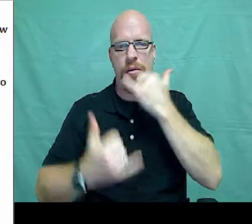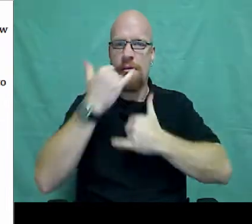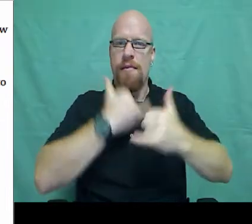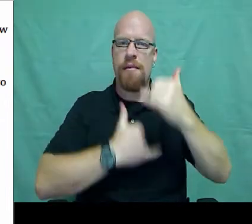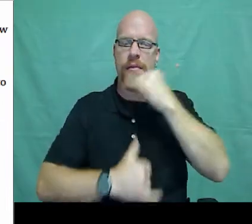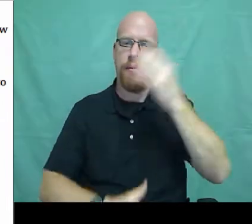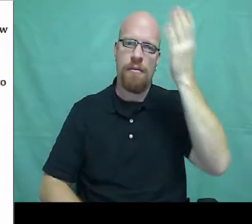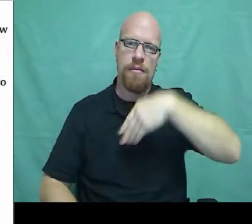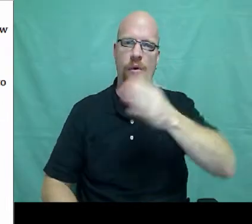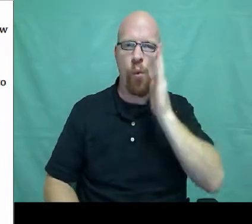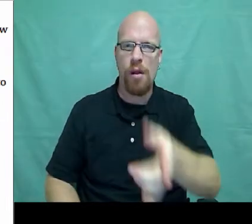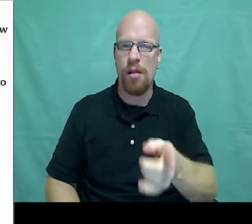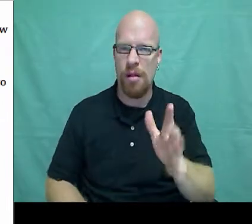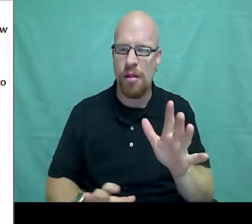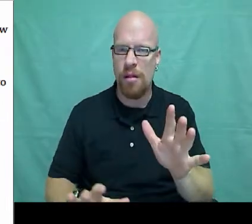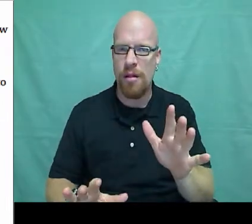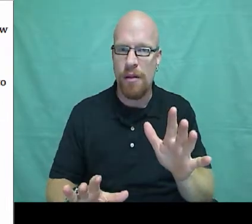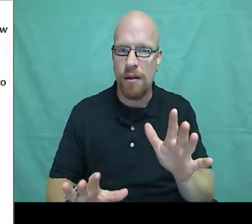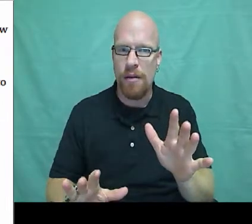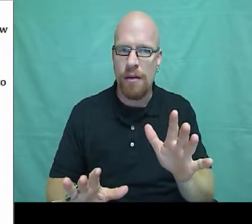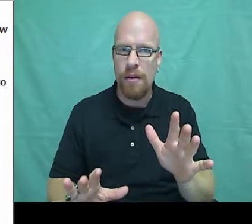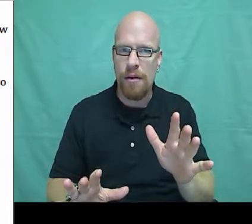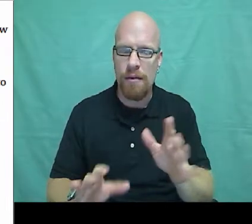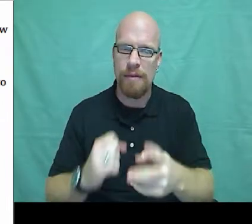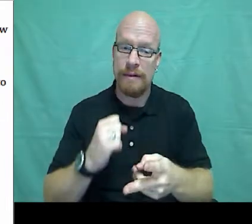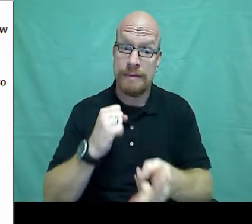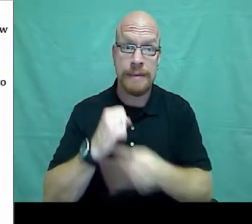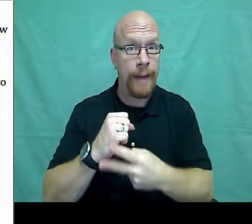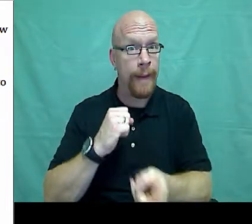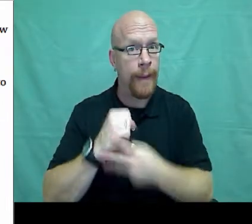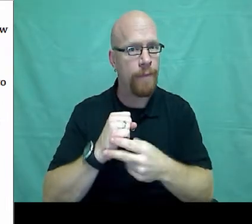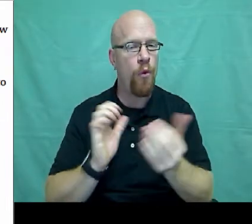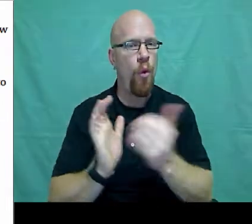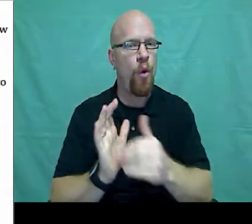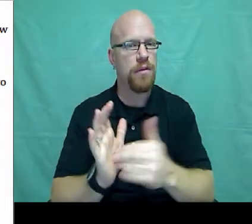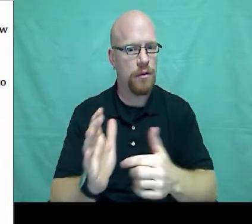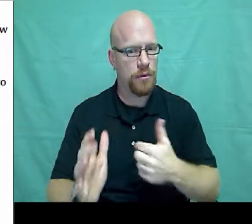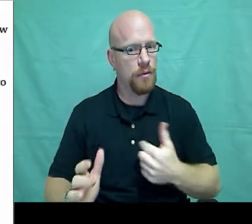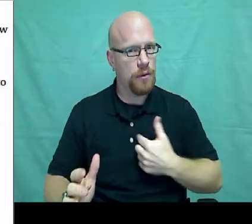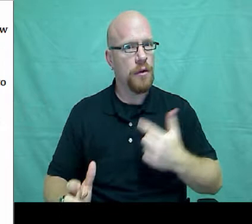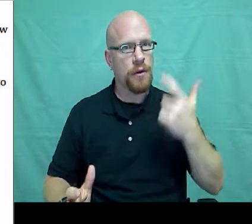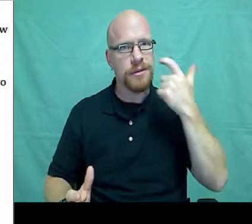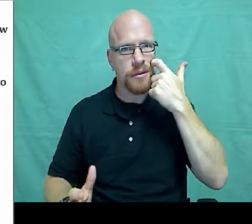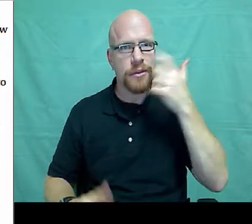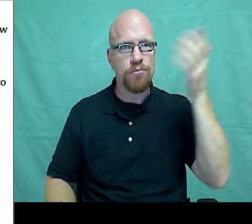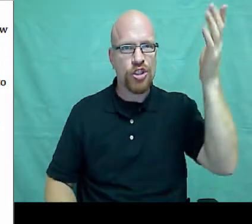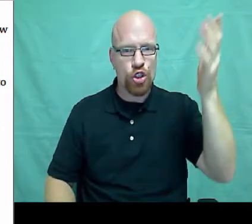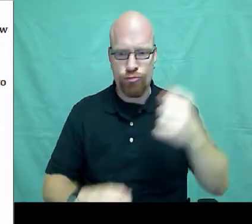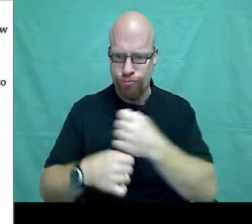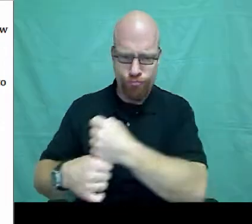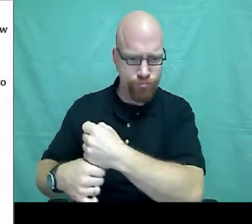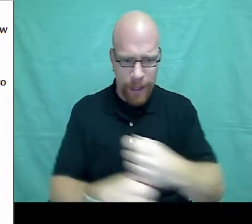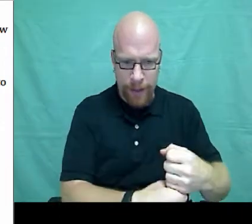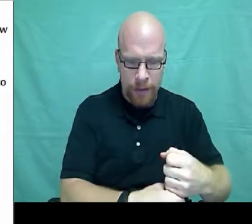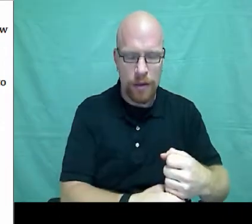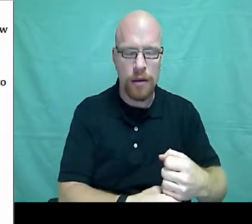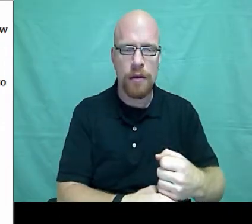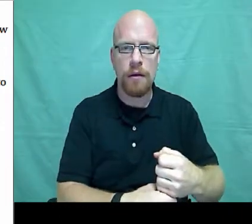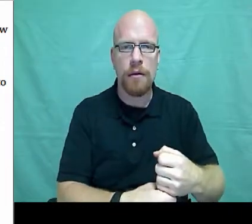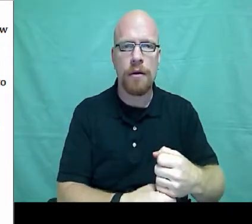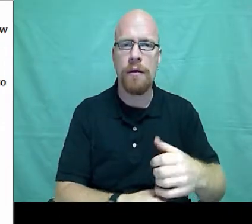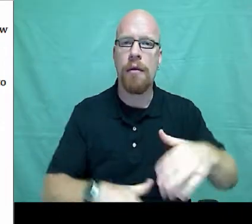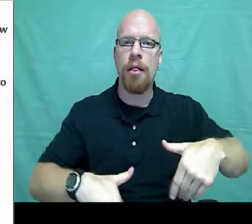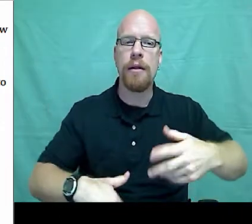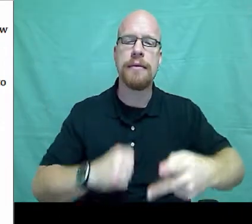incredibly stressful, and you'll have mistakes that you'll overlook, and they'll come up during your presentation. I recently had a presentation where I